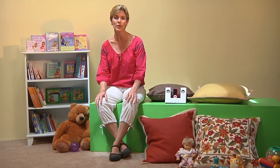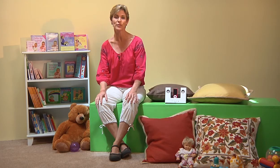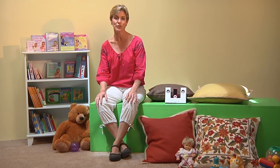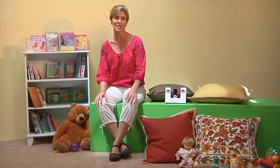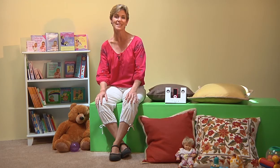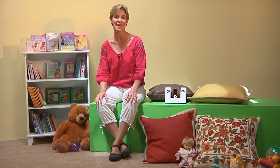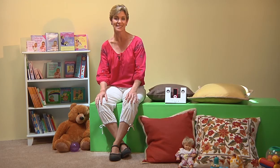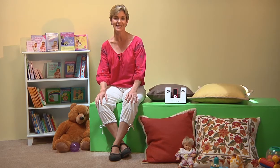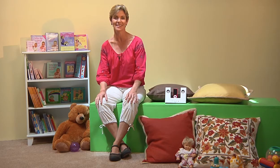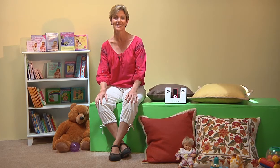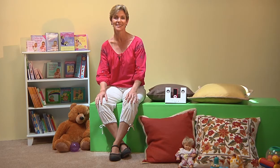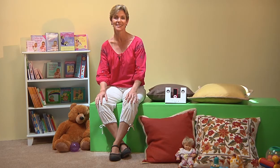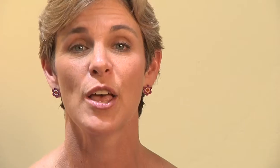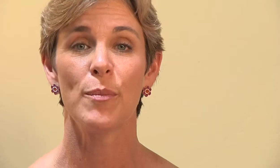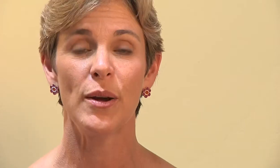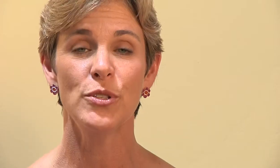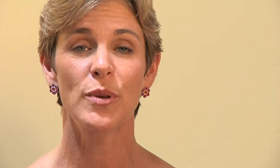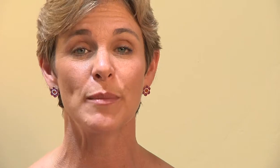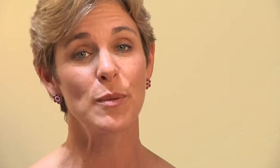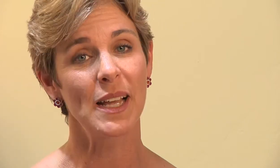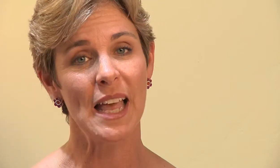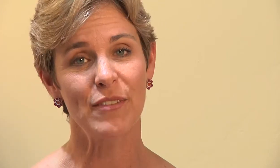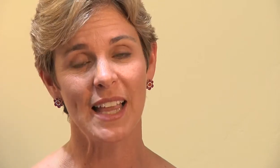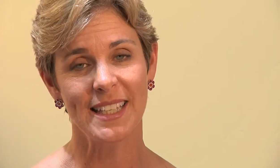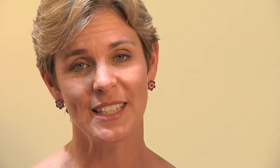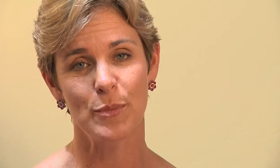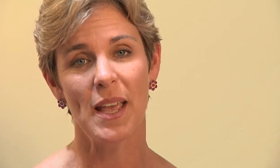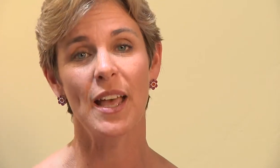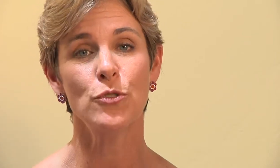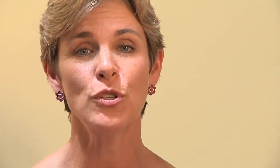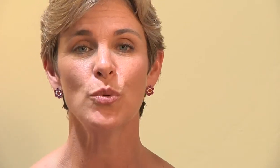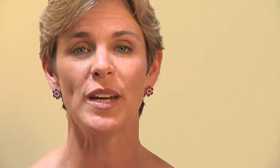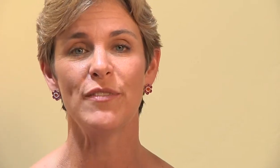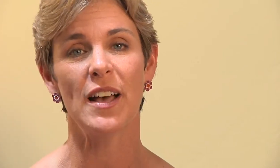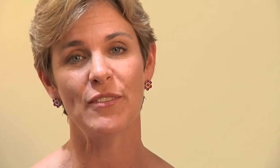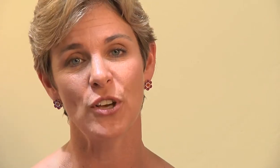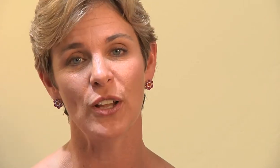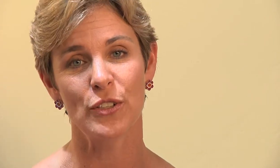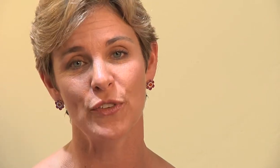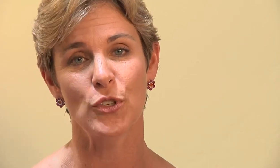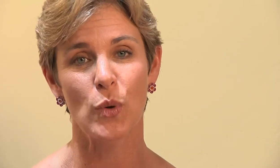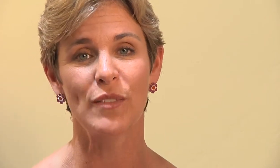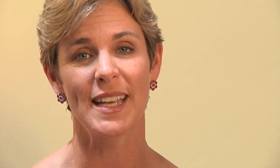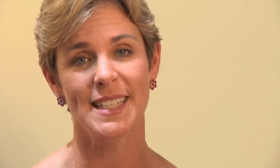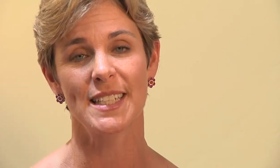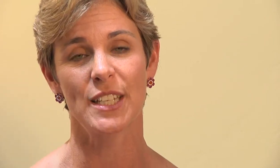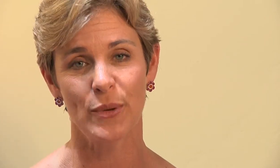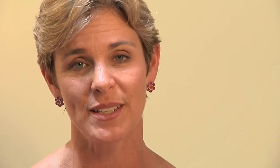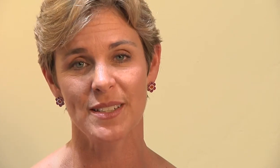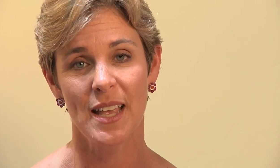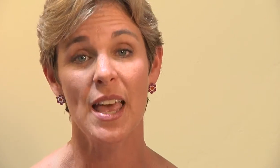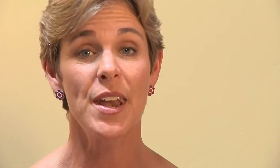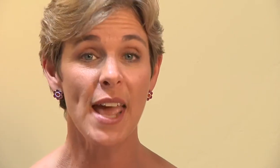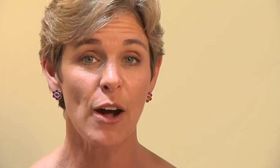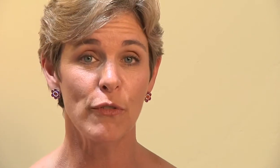for success. Parents who come to my live classes pay $125 for the 12-lesson series. Now, for